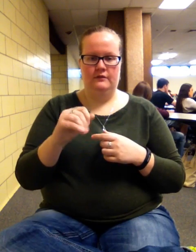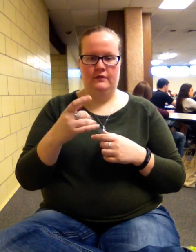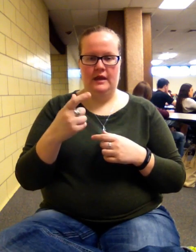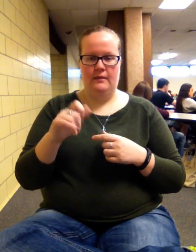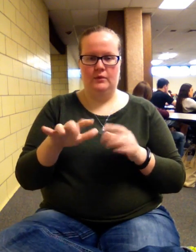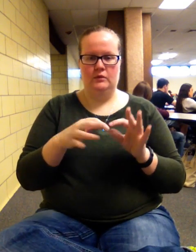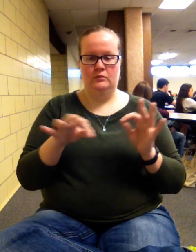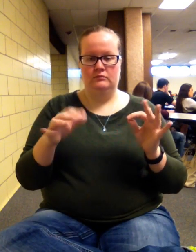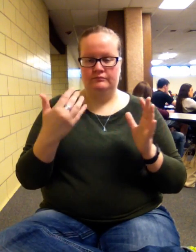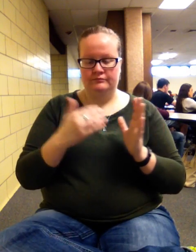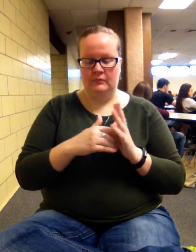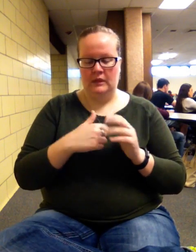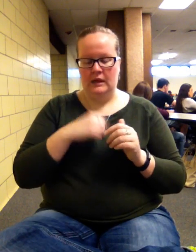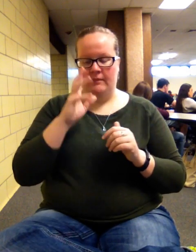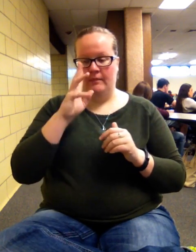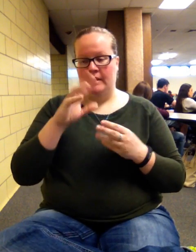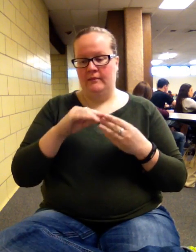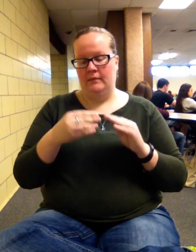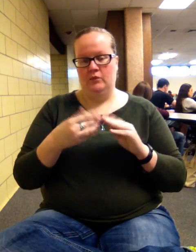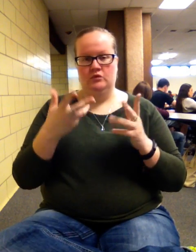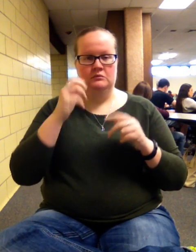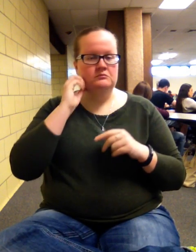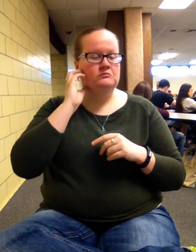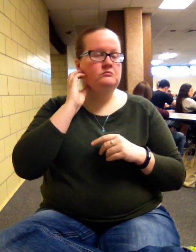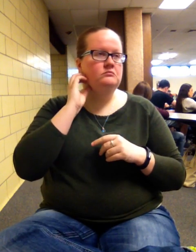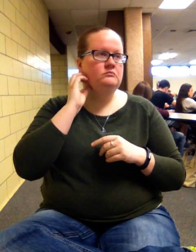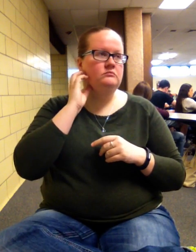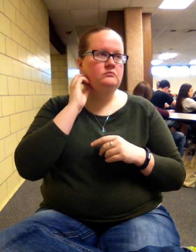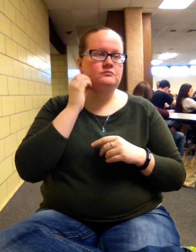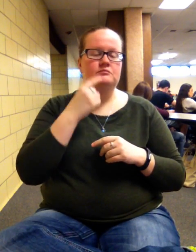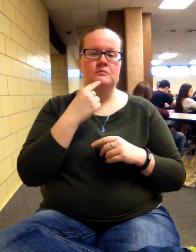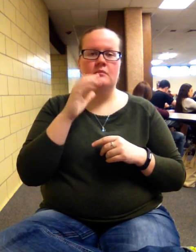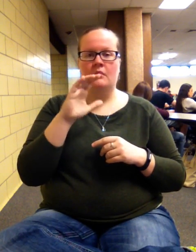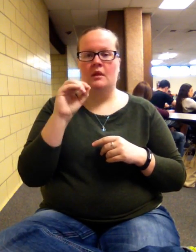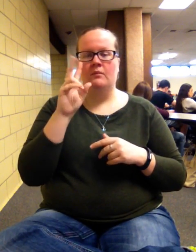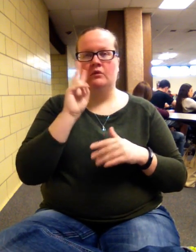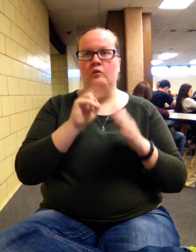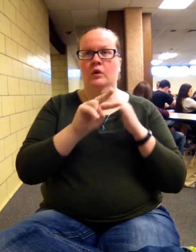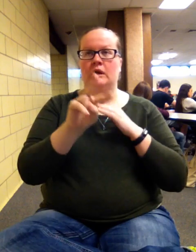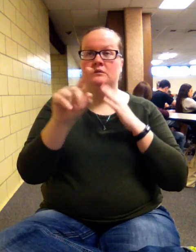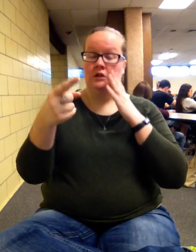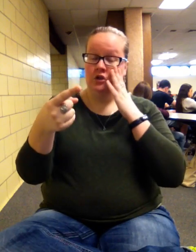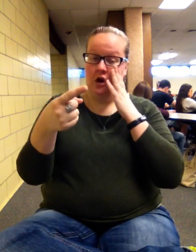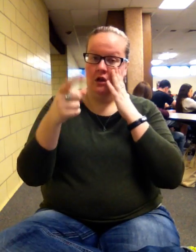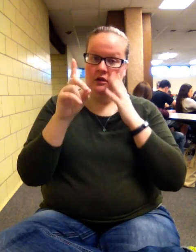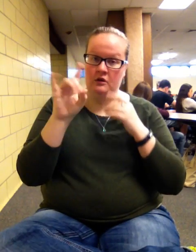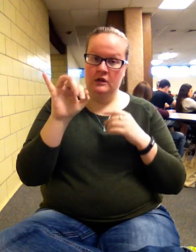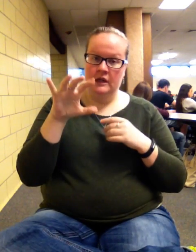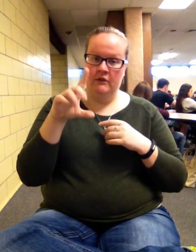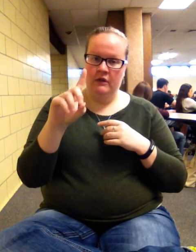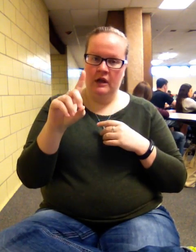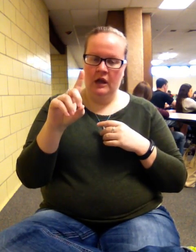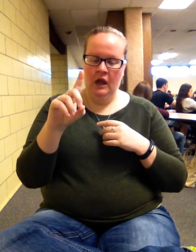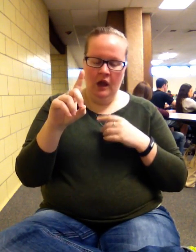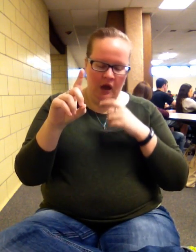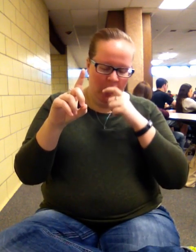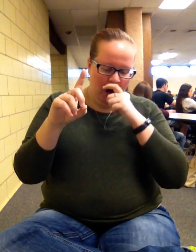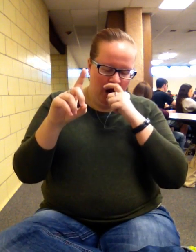up numbers. Let's pretend like a company is forecasting that they're going to pay $1 dividend for the next